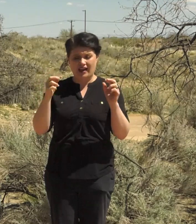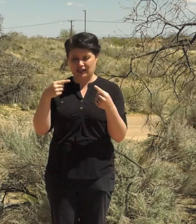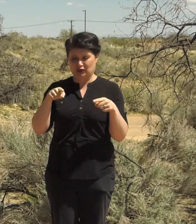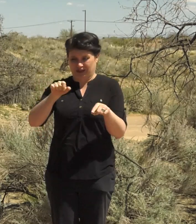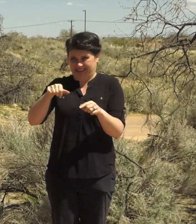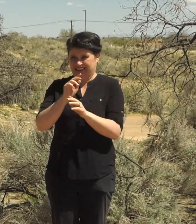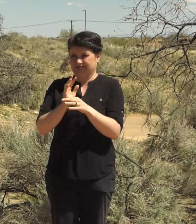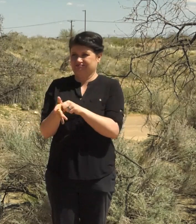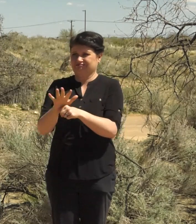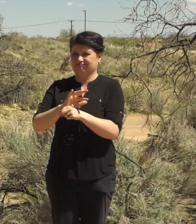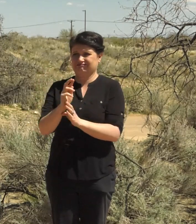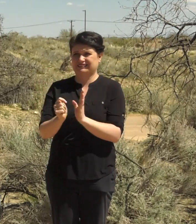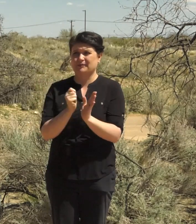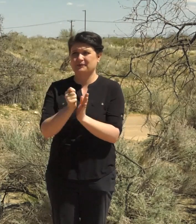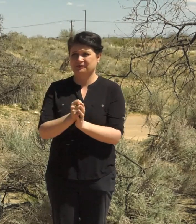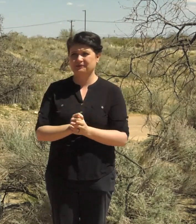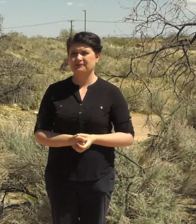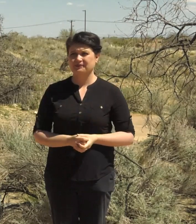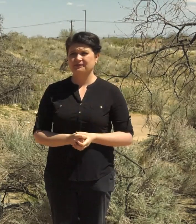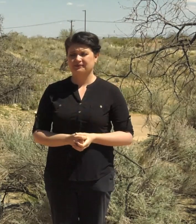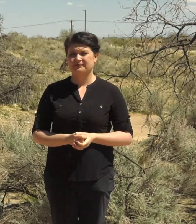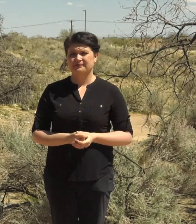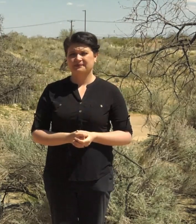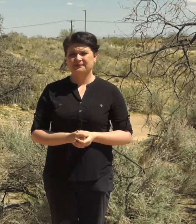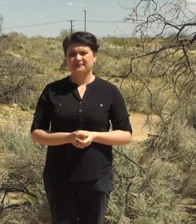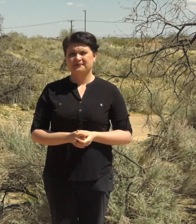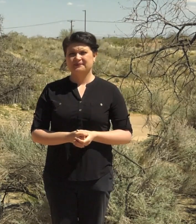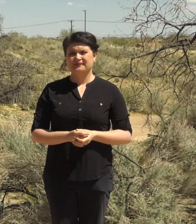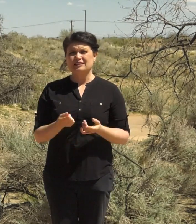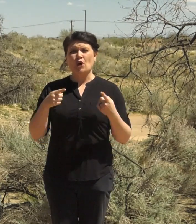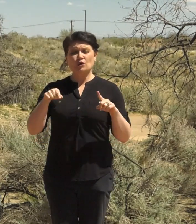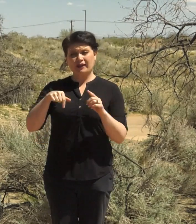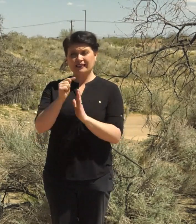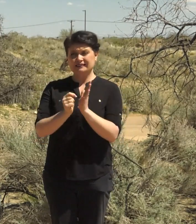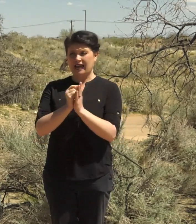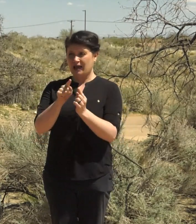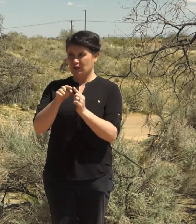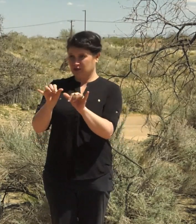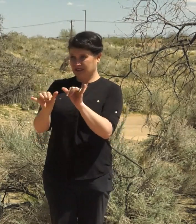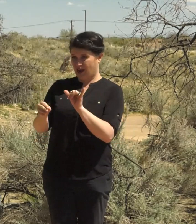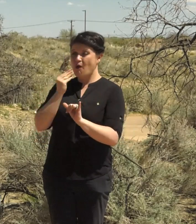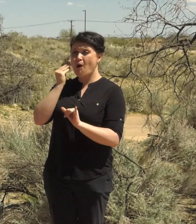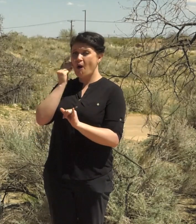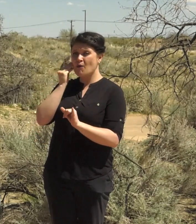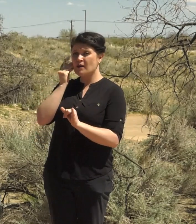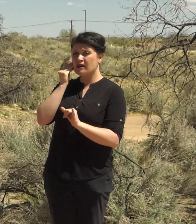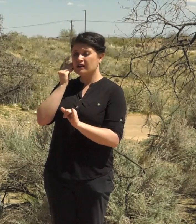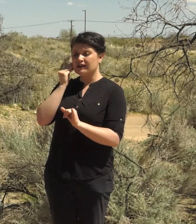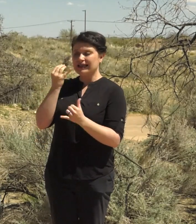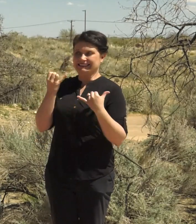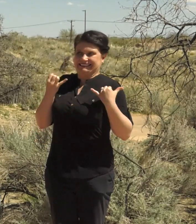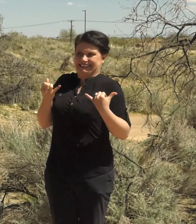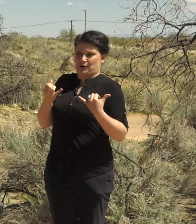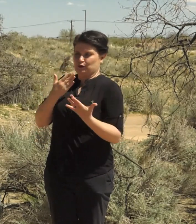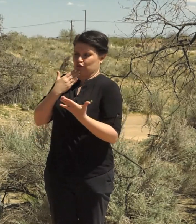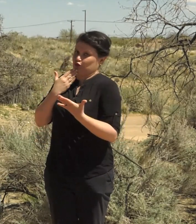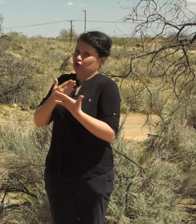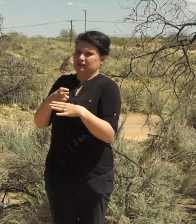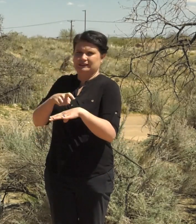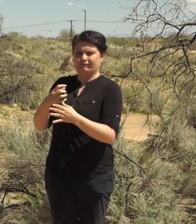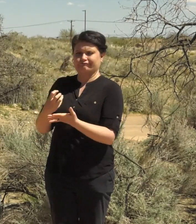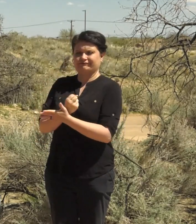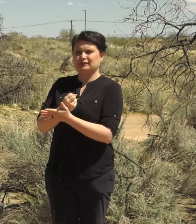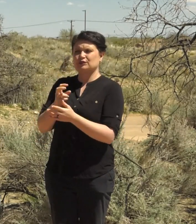this response. And during this time, when you are staying at home, it is a great time to